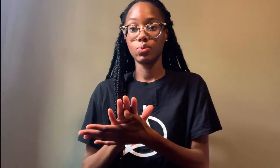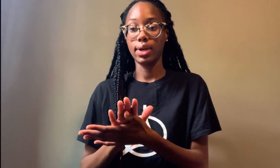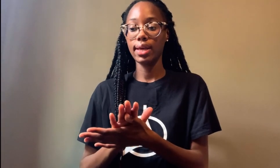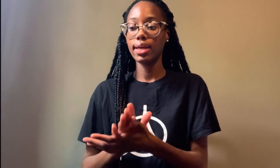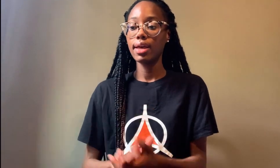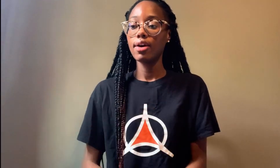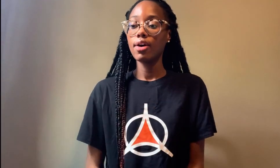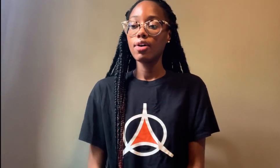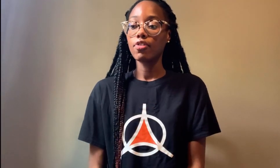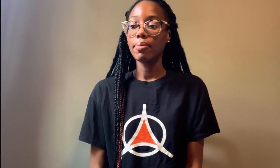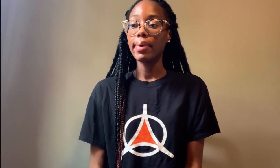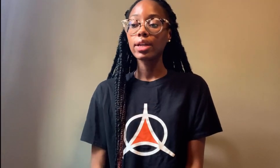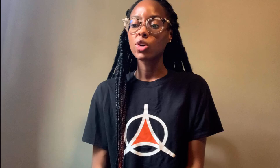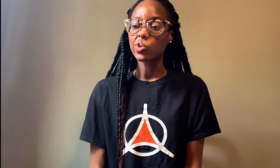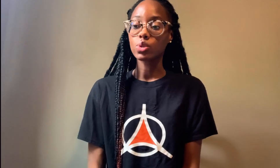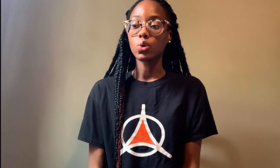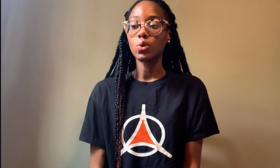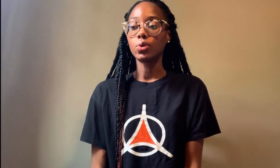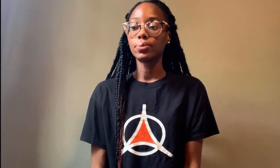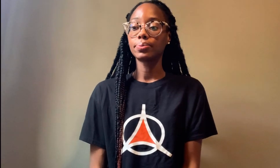Okay? For medical school